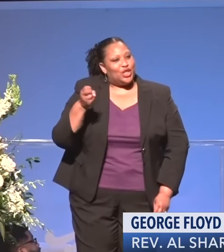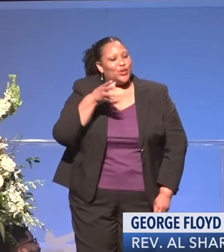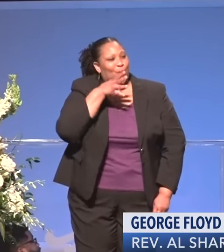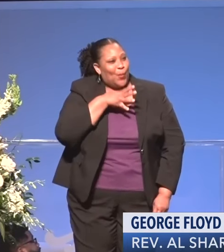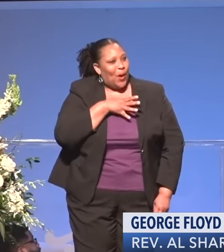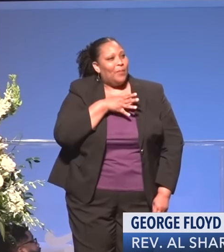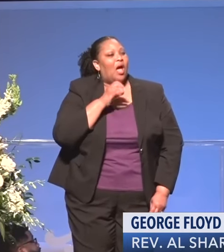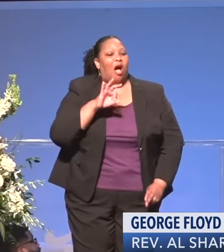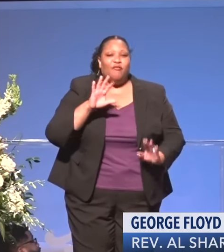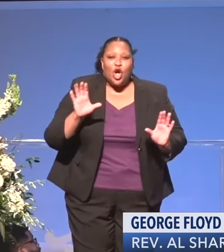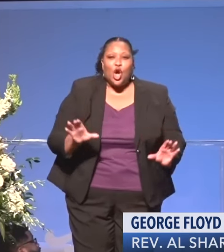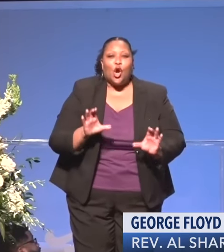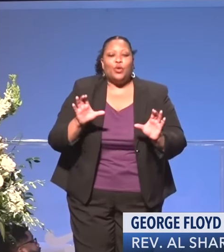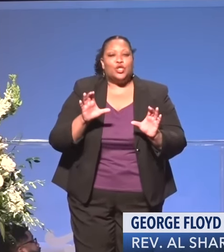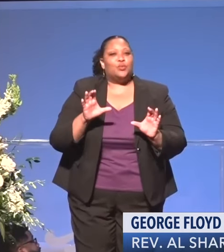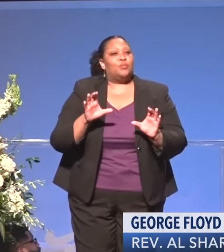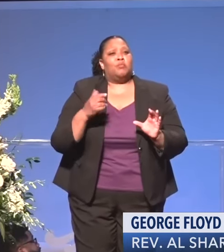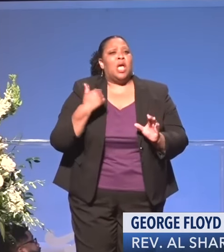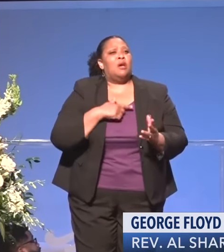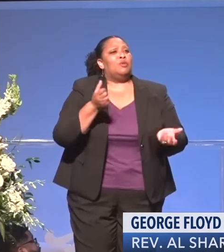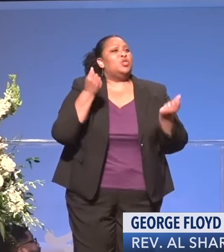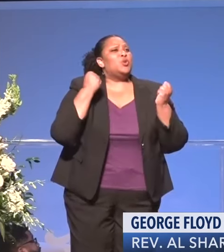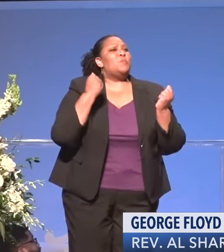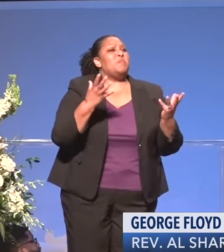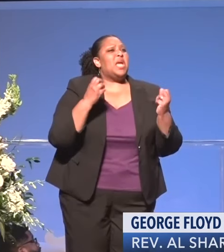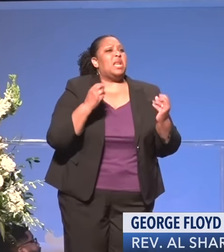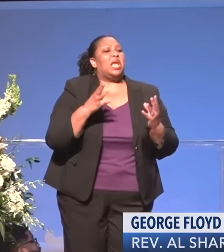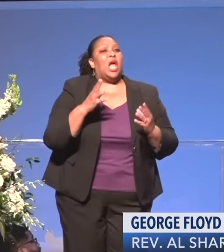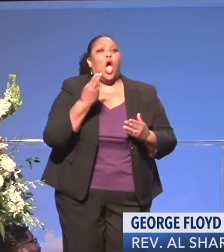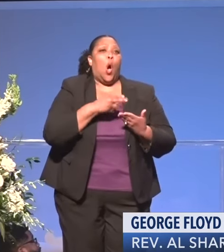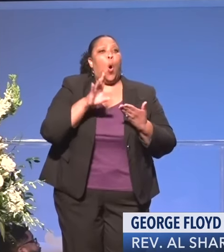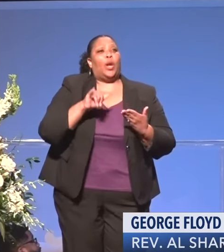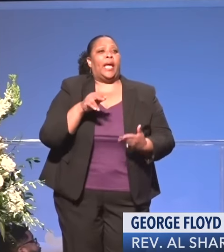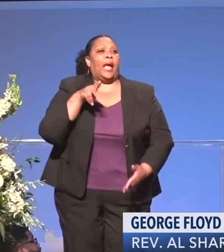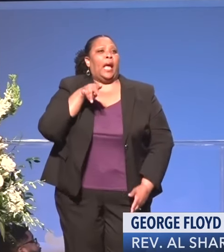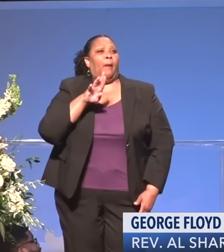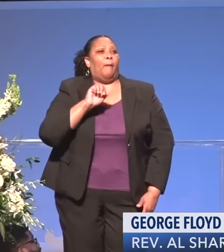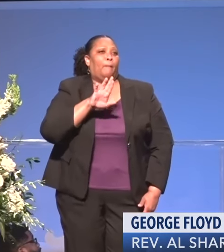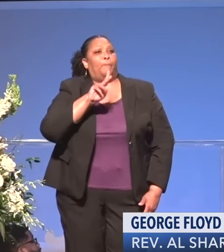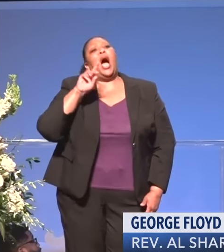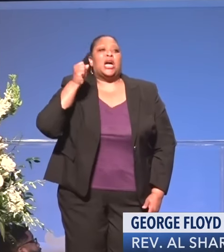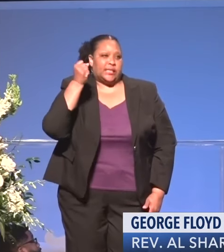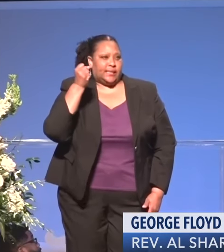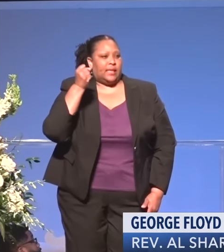woman of courage. We have too many holy punks in the pull pit.